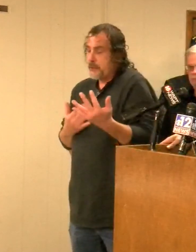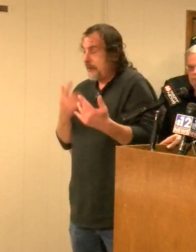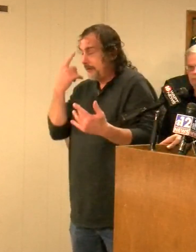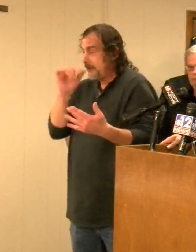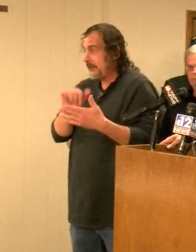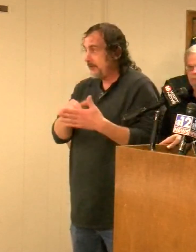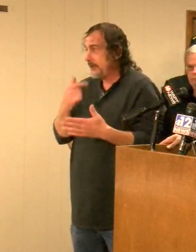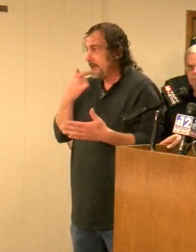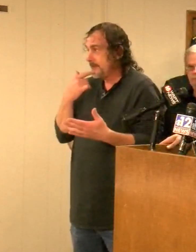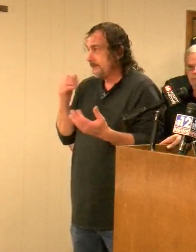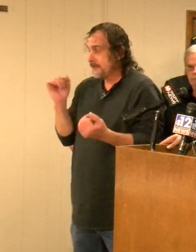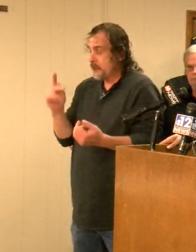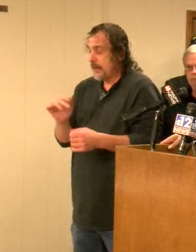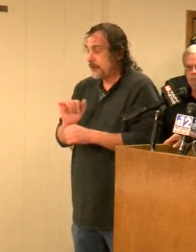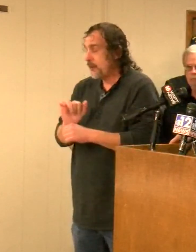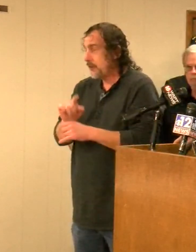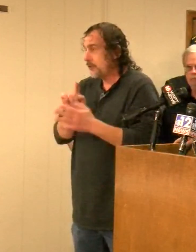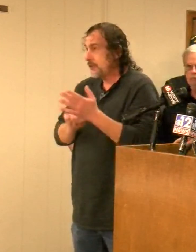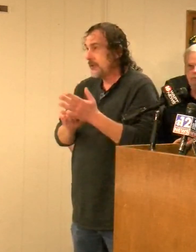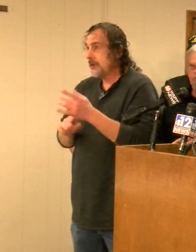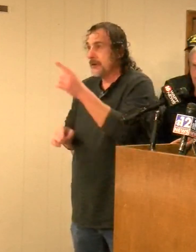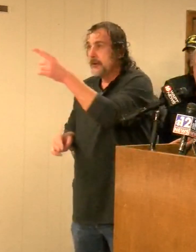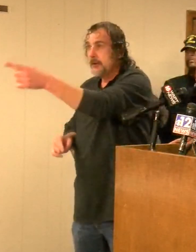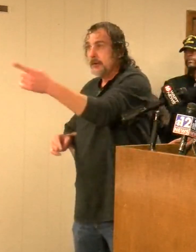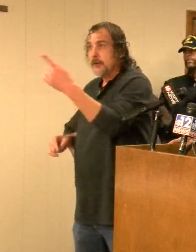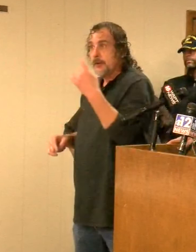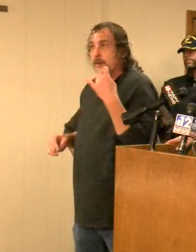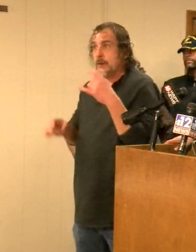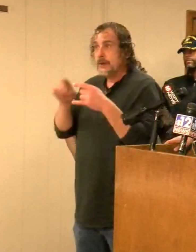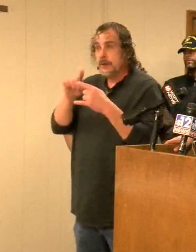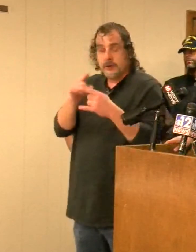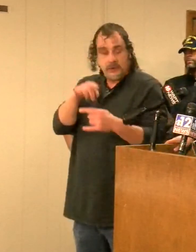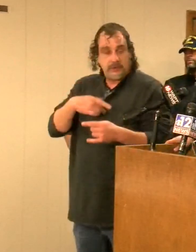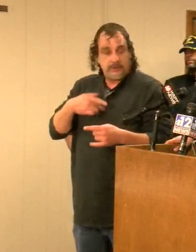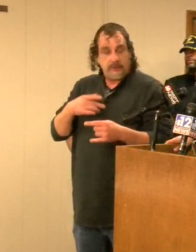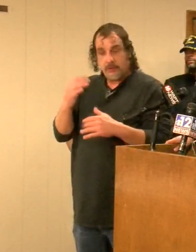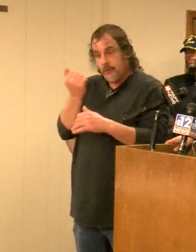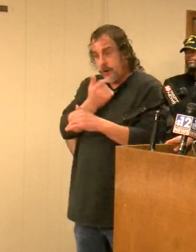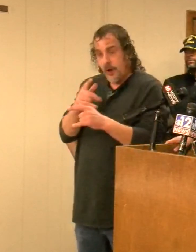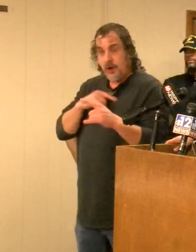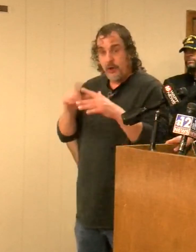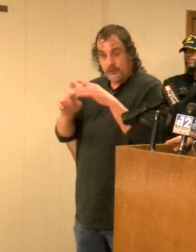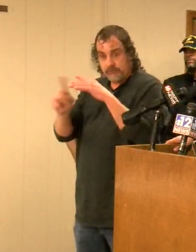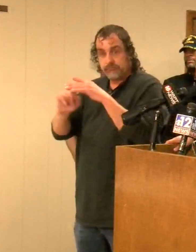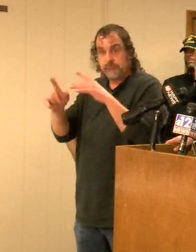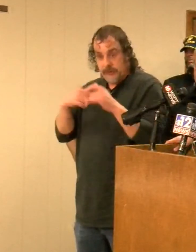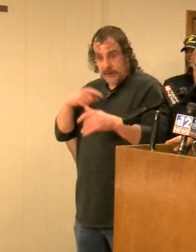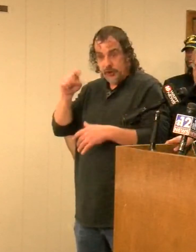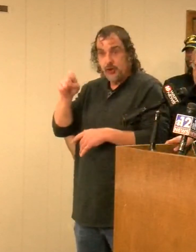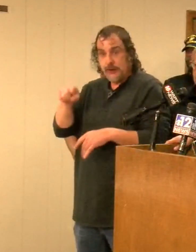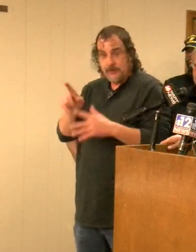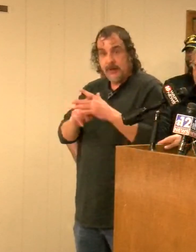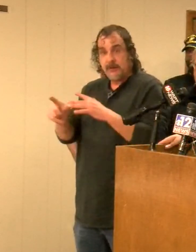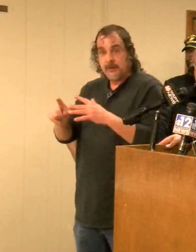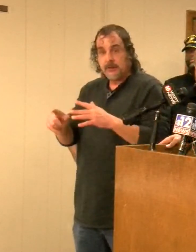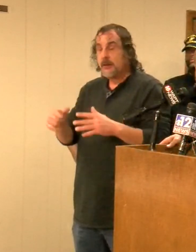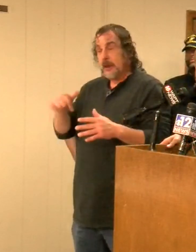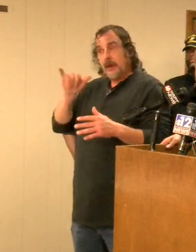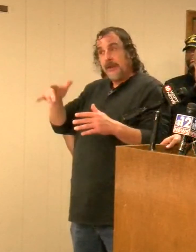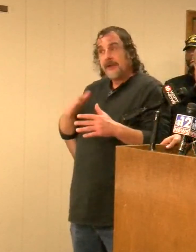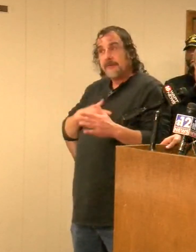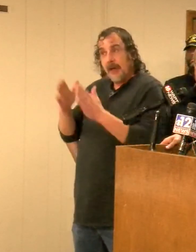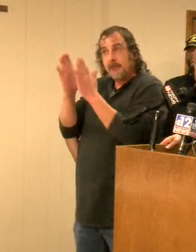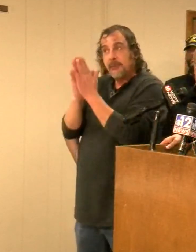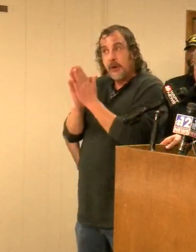time where people come back to work to review them. Mayor, do you feel like everybody's out that needs to be out of these neighborhoods? It's my prayer